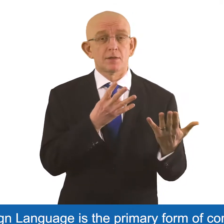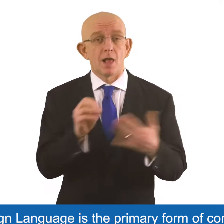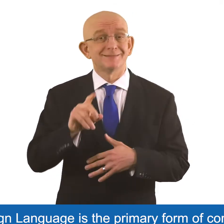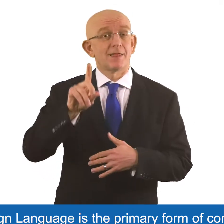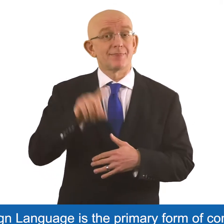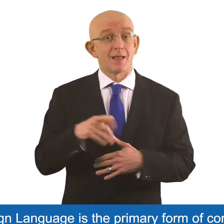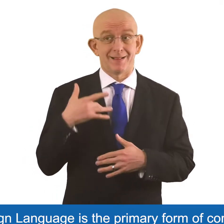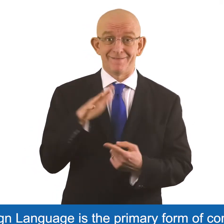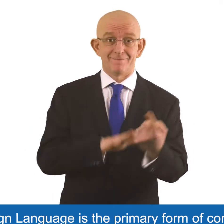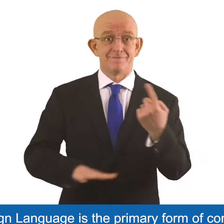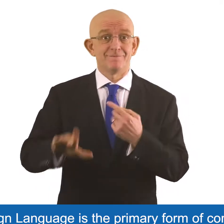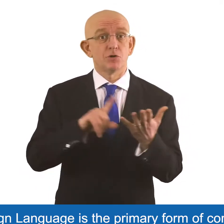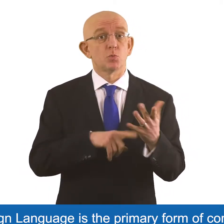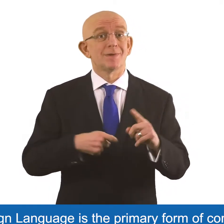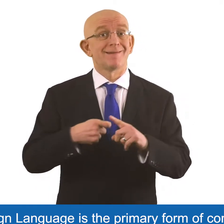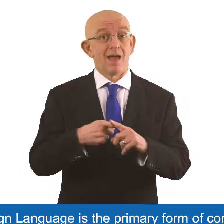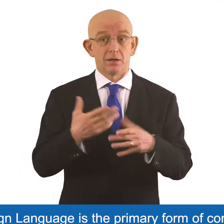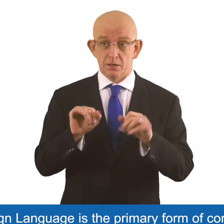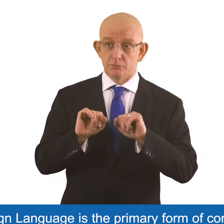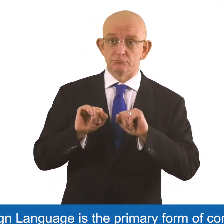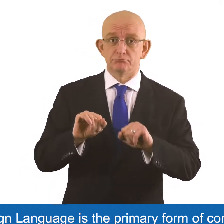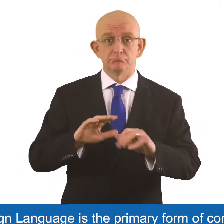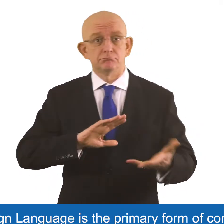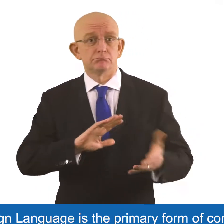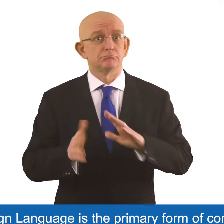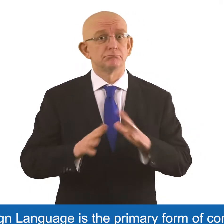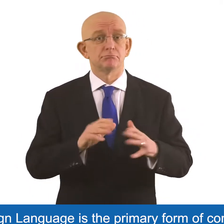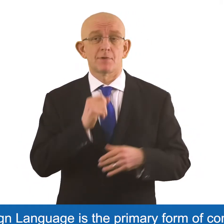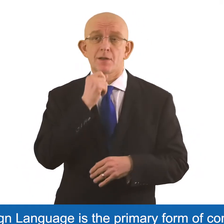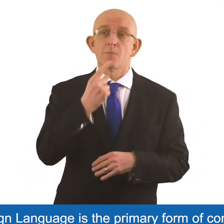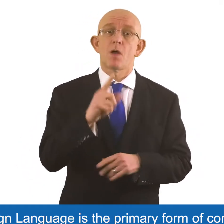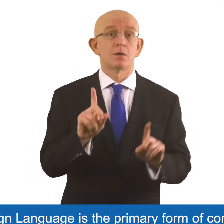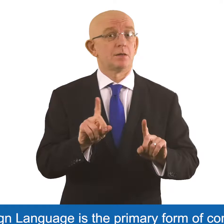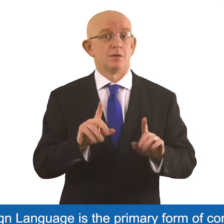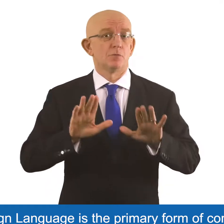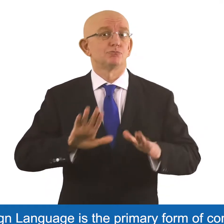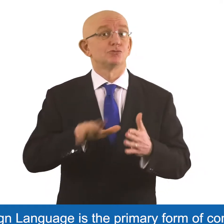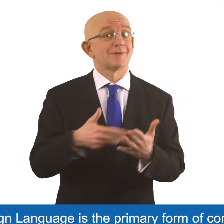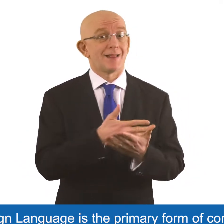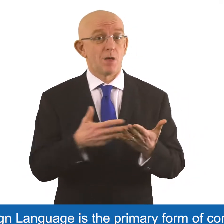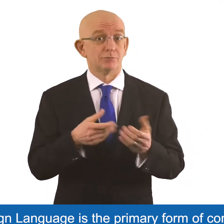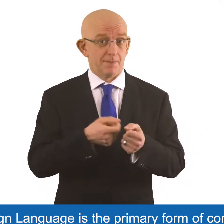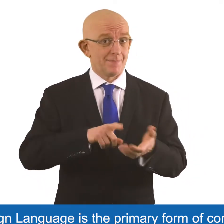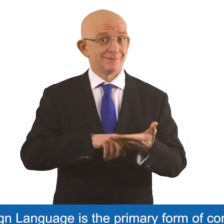2. British Sign Language is the primary form of communication for nearly 90,000 residents of the United Kingdom,